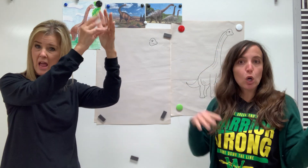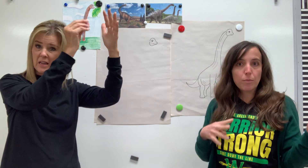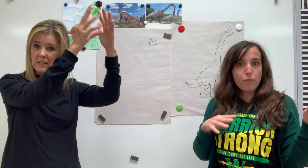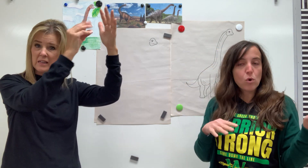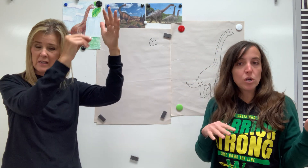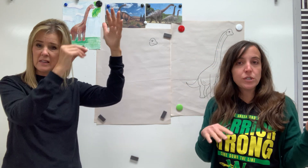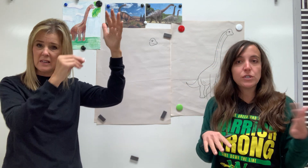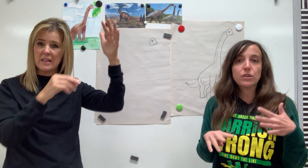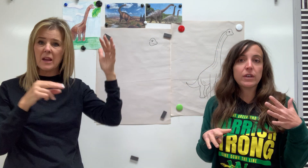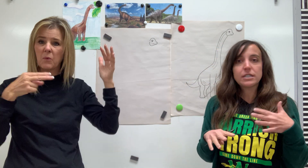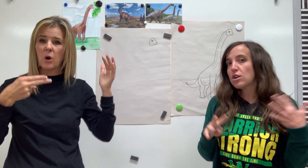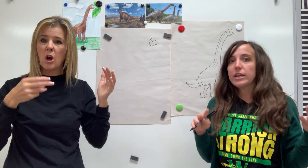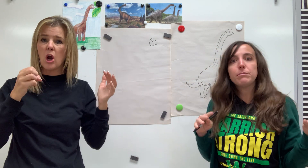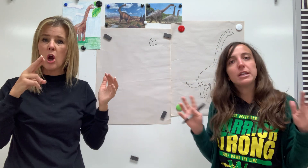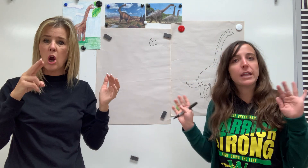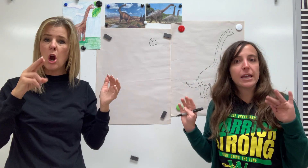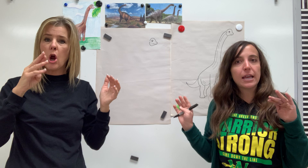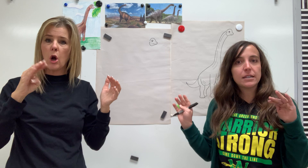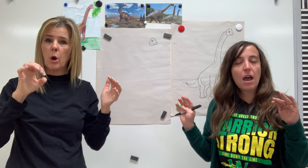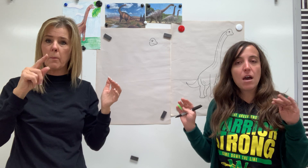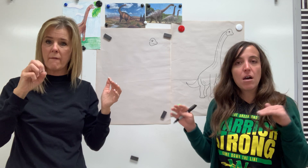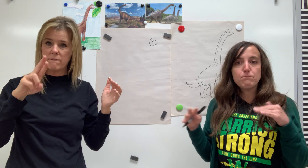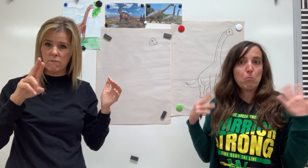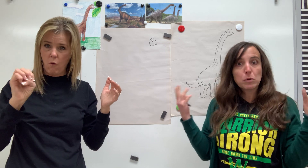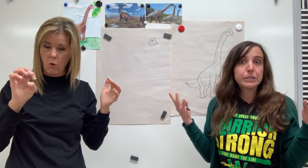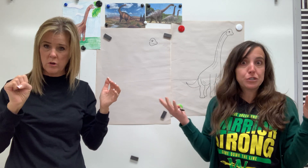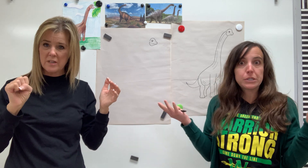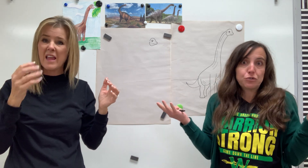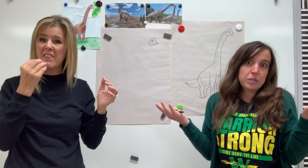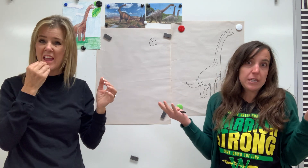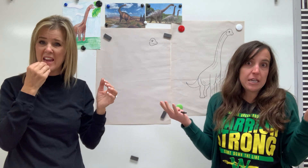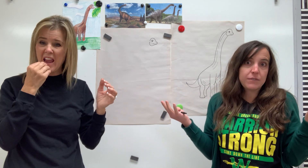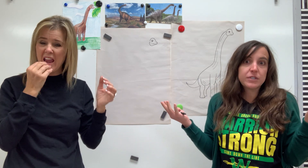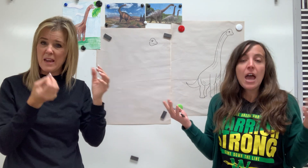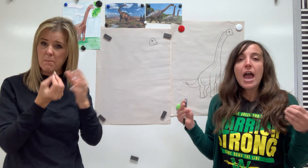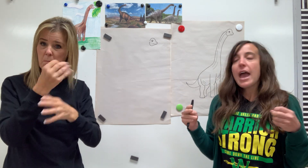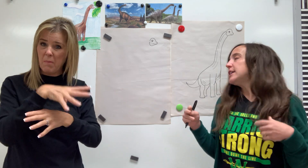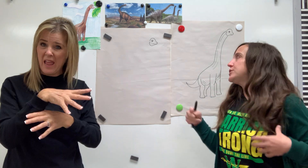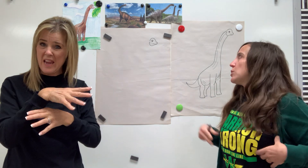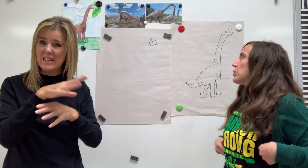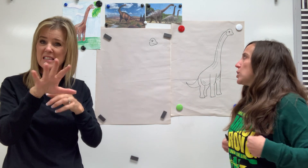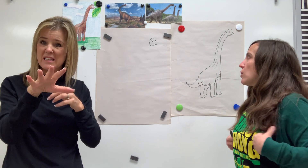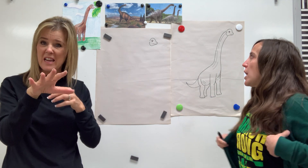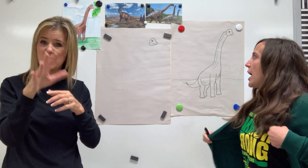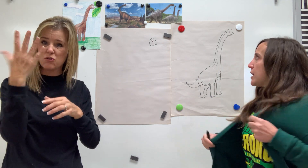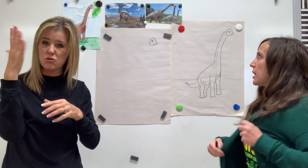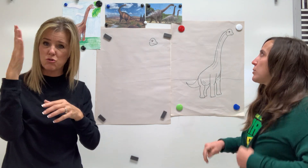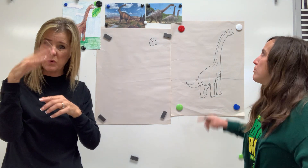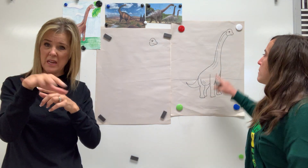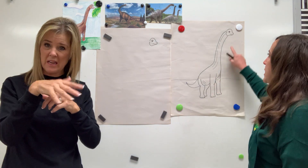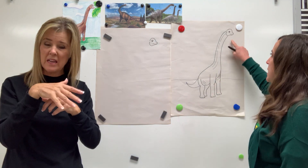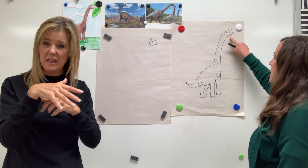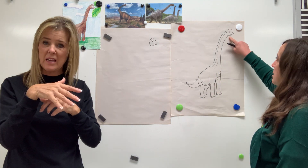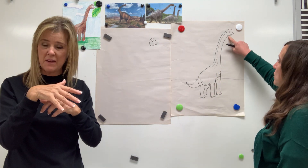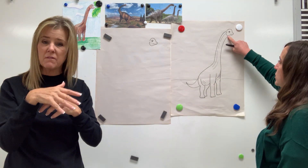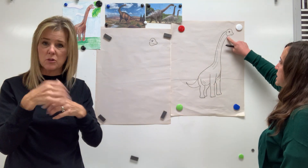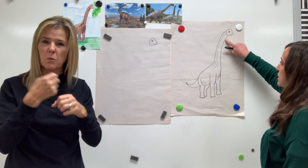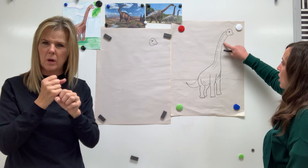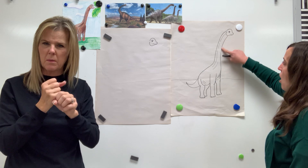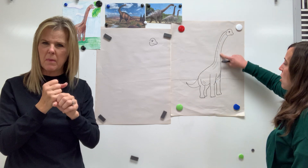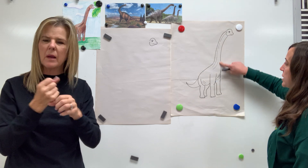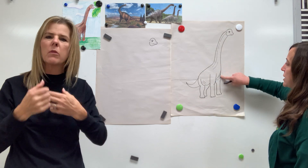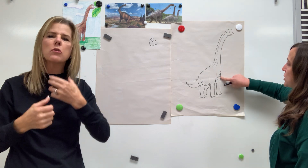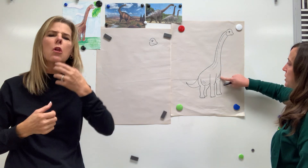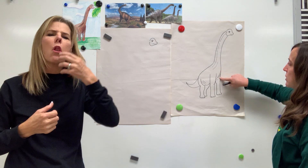were herbivores, so they did not eat meat. They ate mostly just tree leaves. And so we're gonna go ahead and make him with